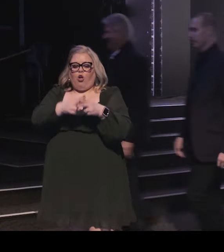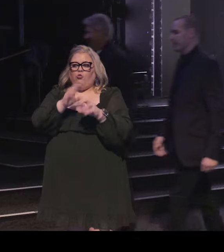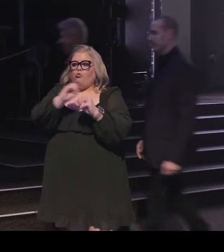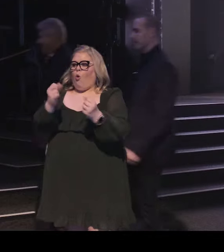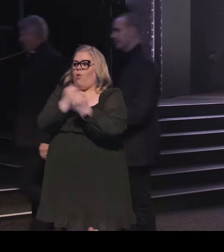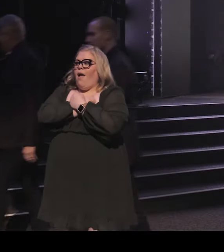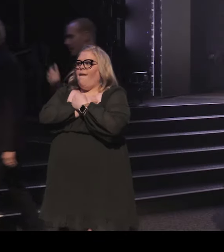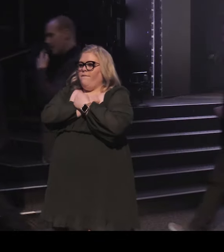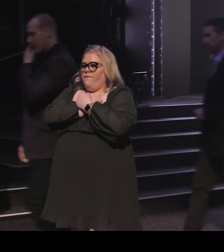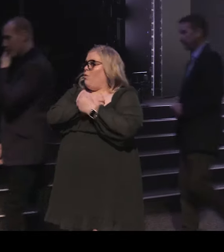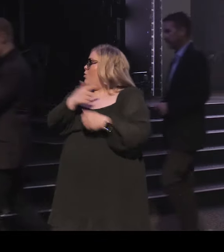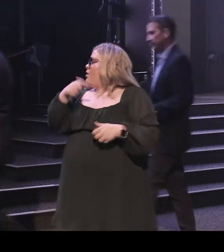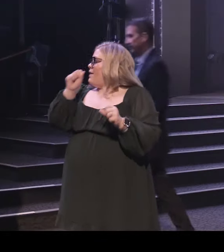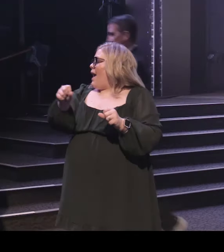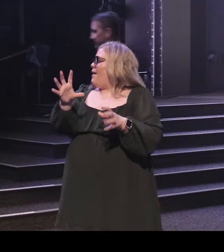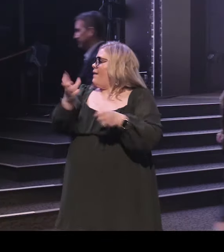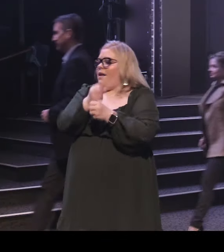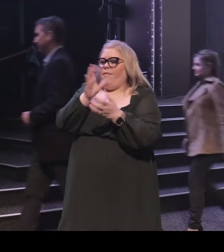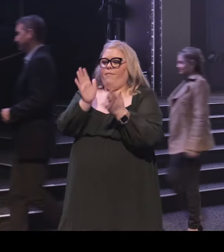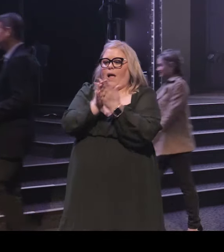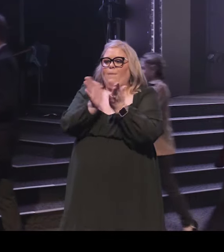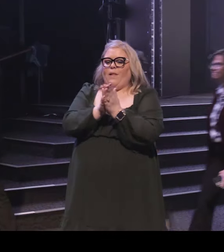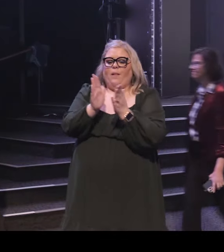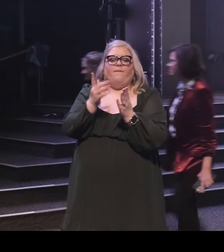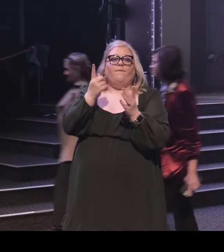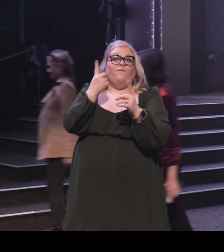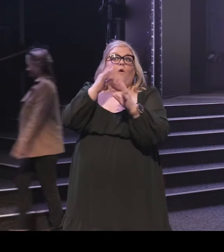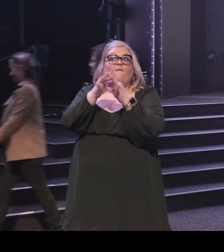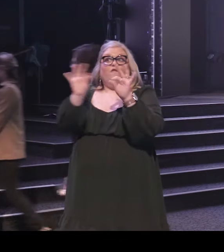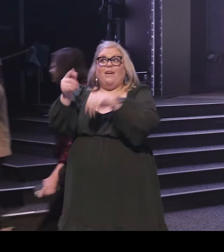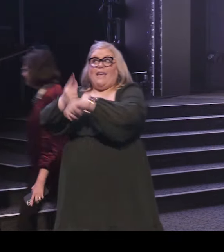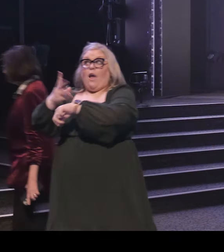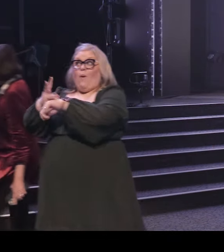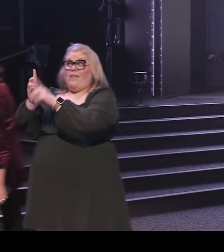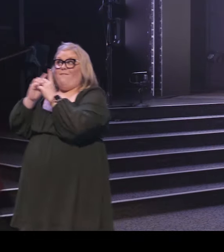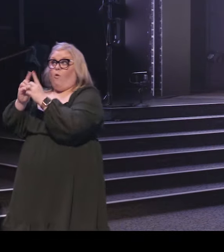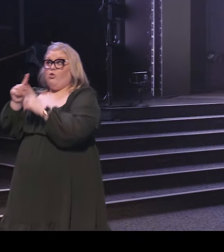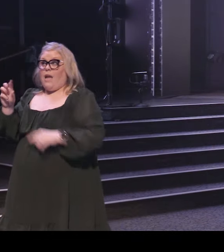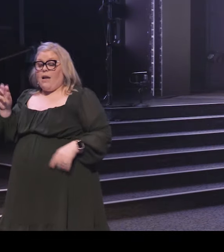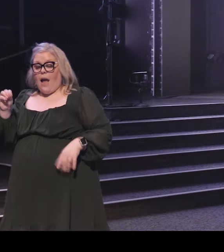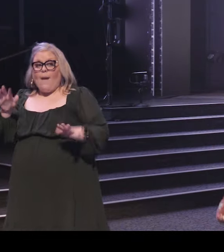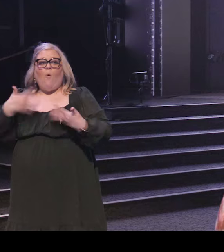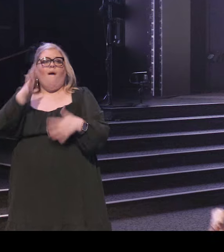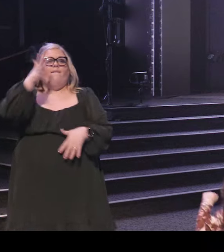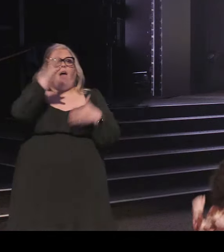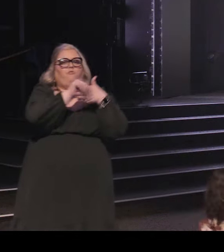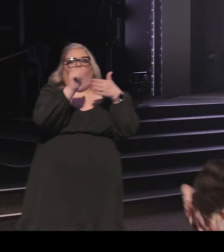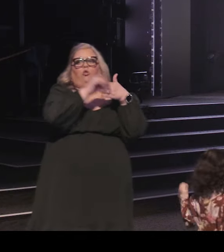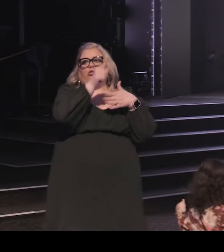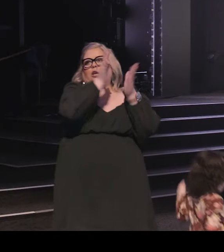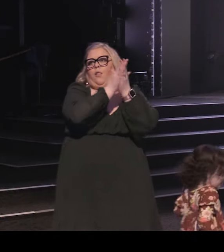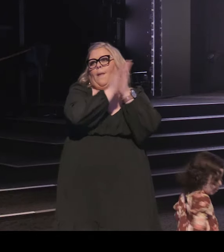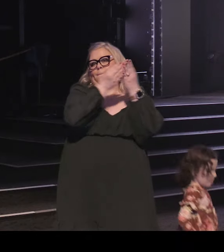This. You can pick up a copy in the bookstore, but they are for free on gatewaydevotions.com, or you also can go